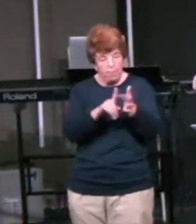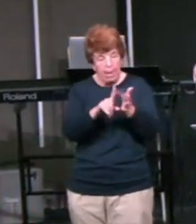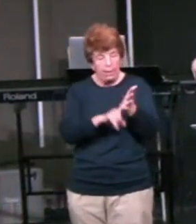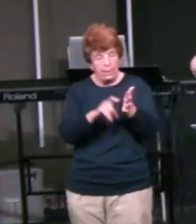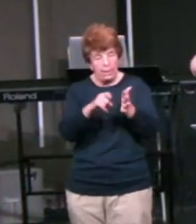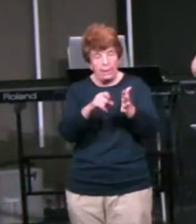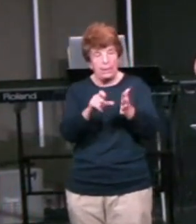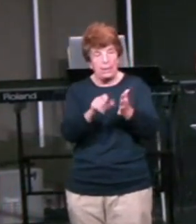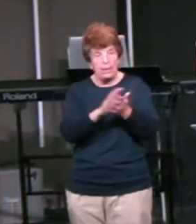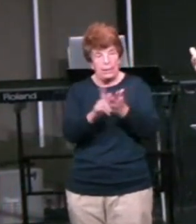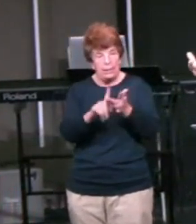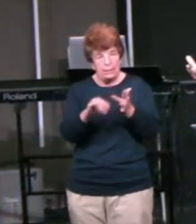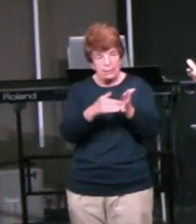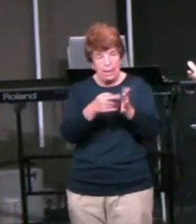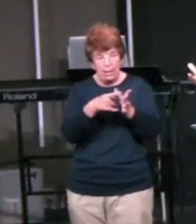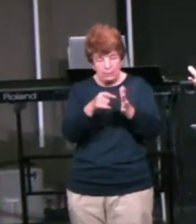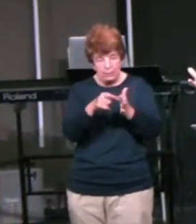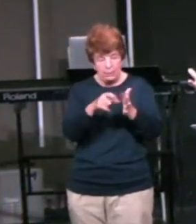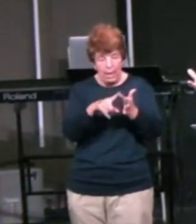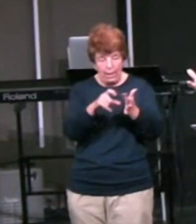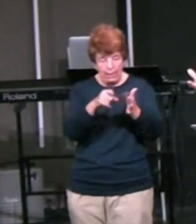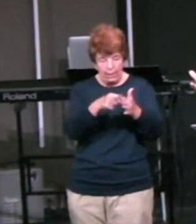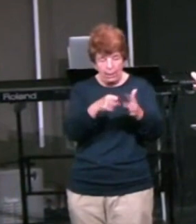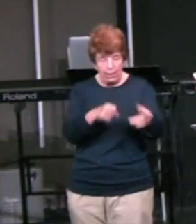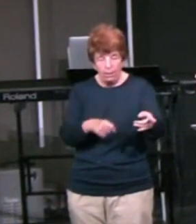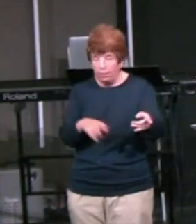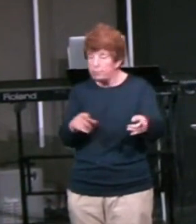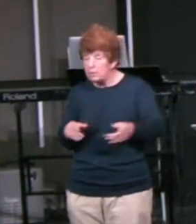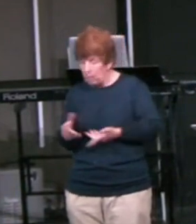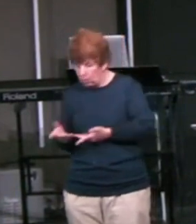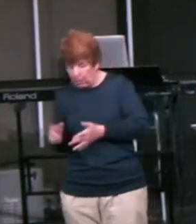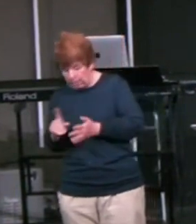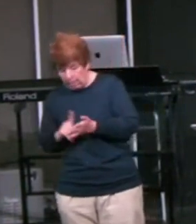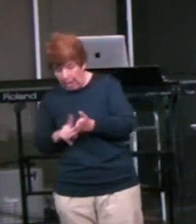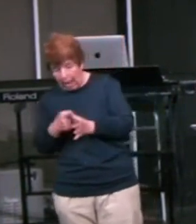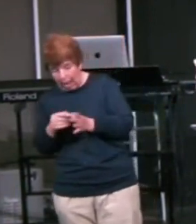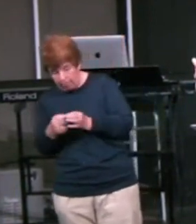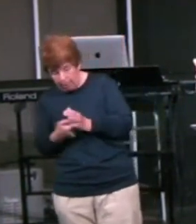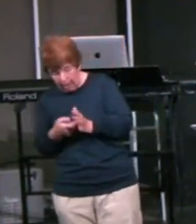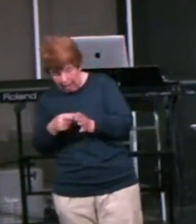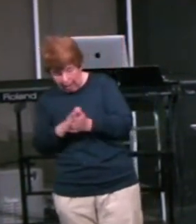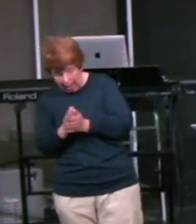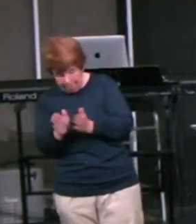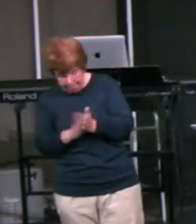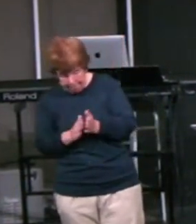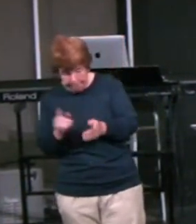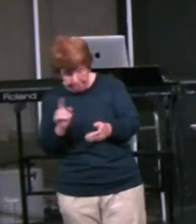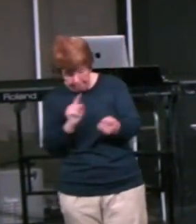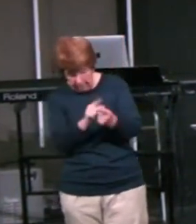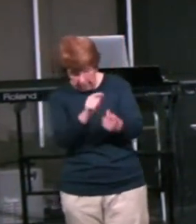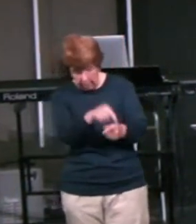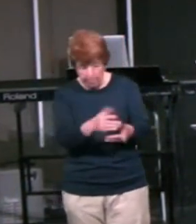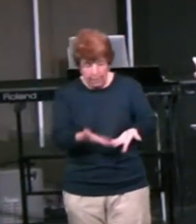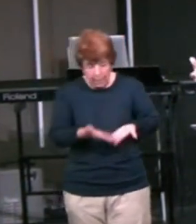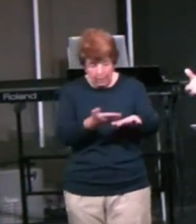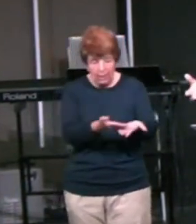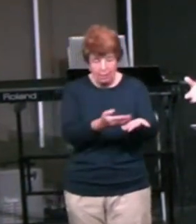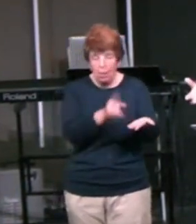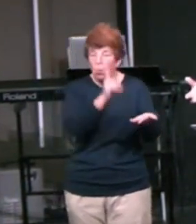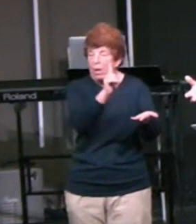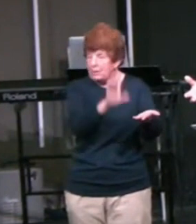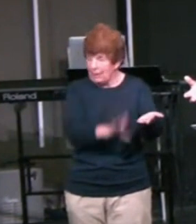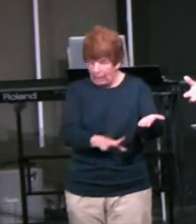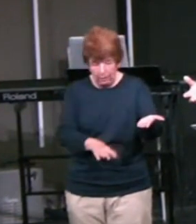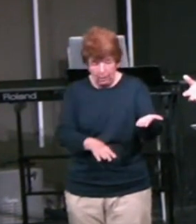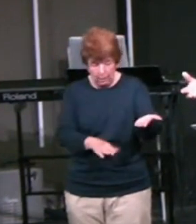And as Abraham had this contact, well, with Melchizedek, he gave to Melchizedek as a gift to God a